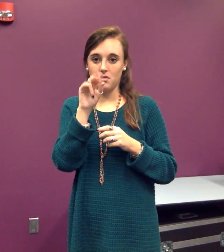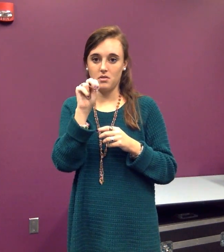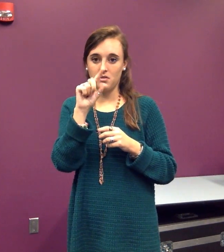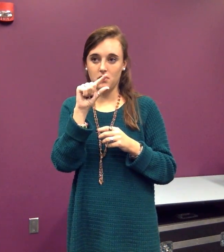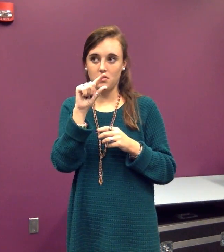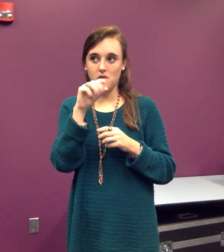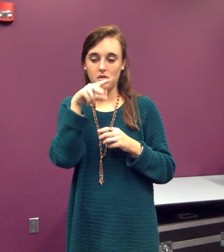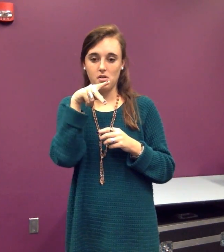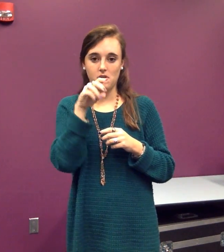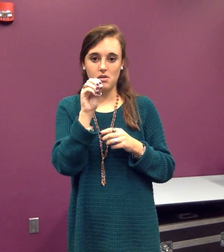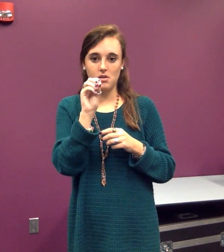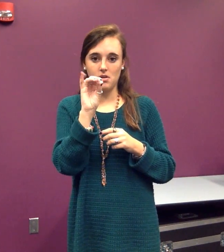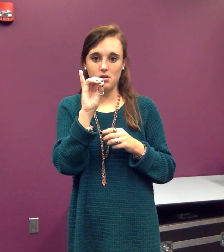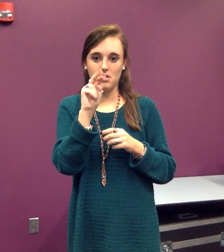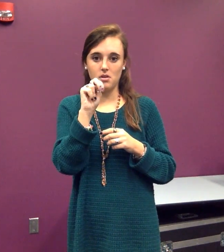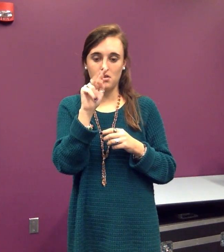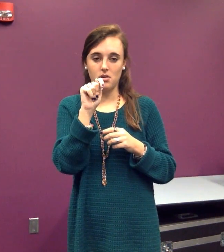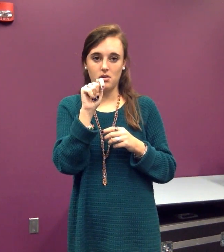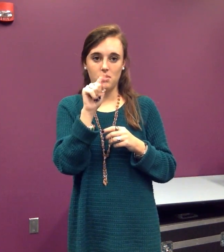lettering, VP, and we don't mean Vice President.